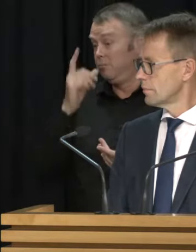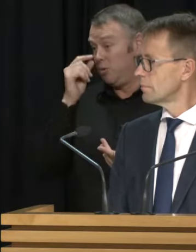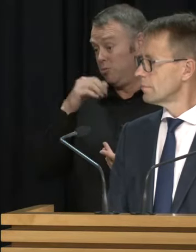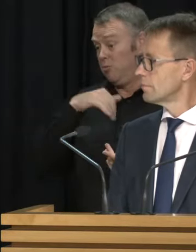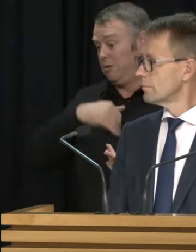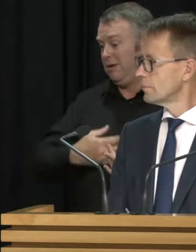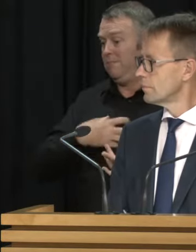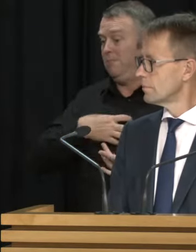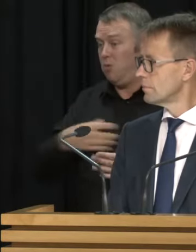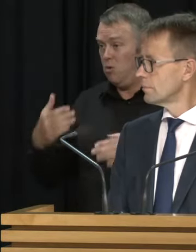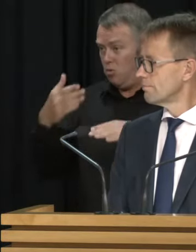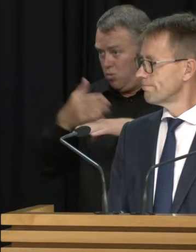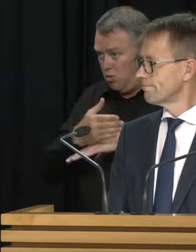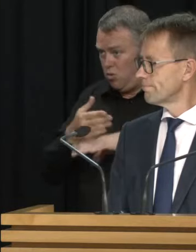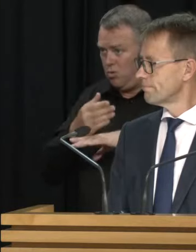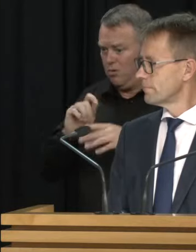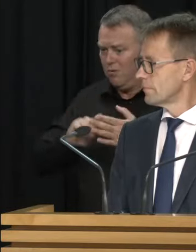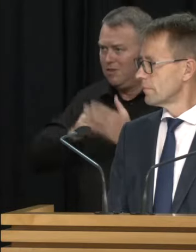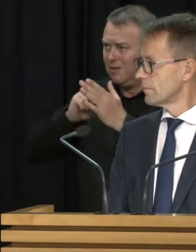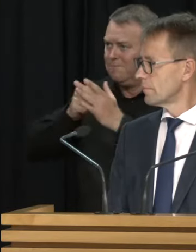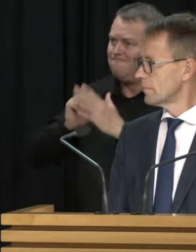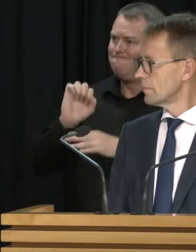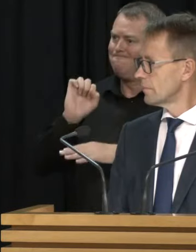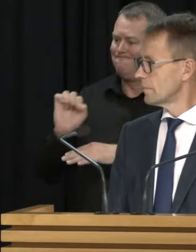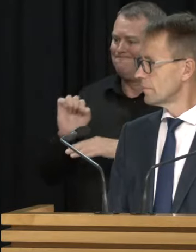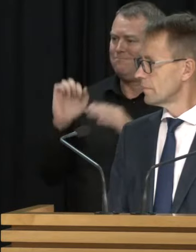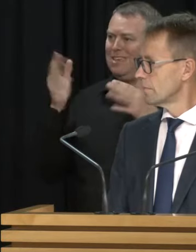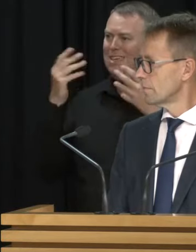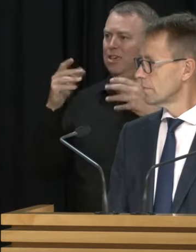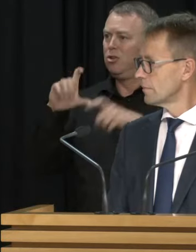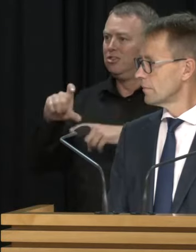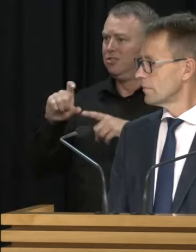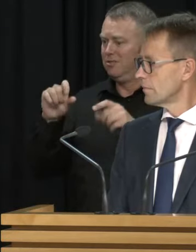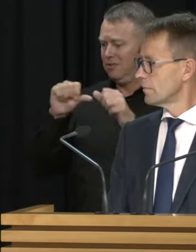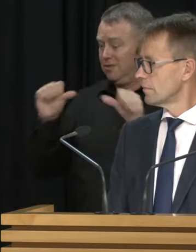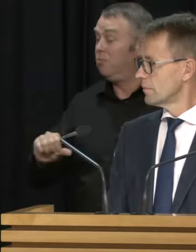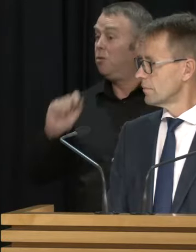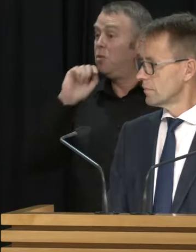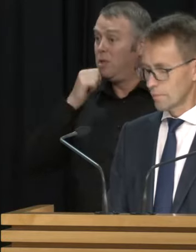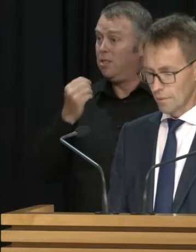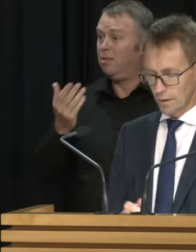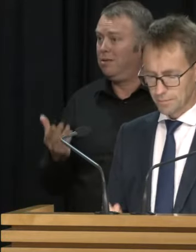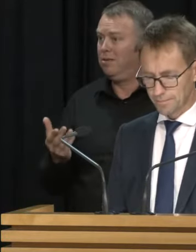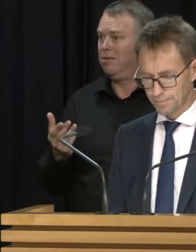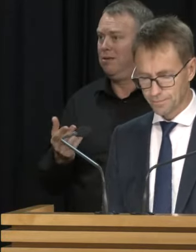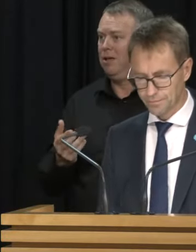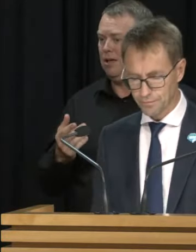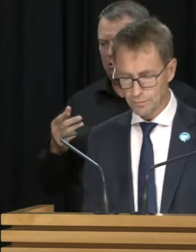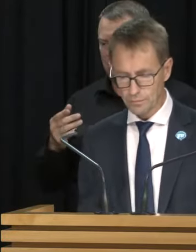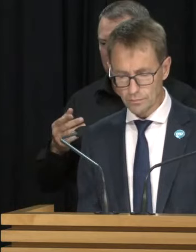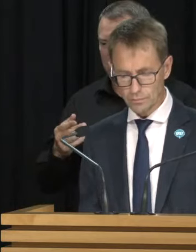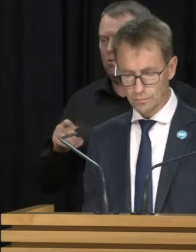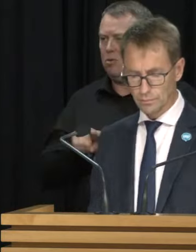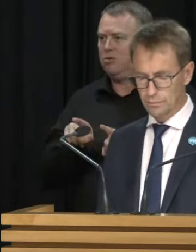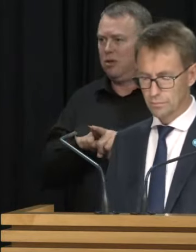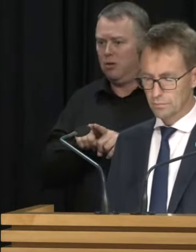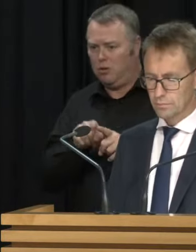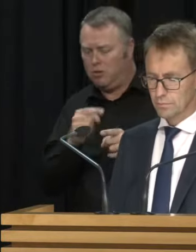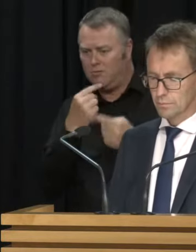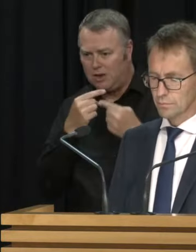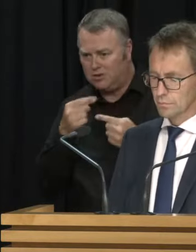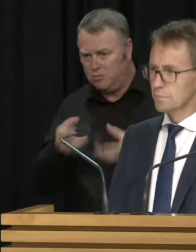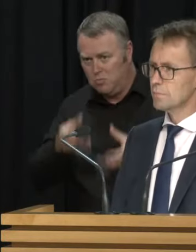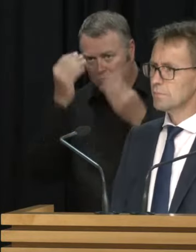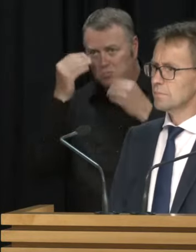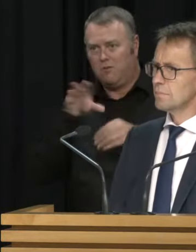air quality systems there, we will. In terms of what we've learned from that, of course, we're applying those lessons to every other facility. So every other facility is